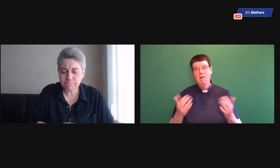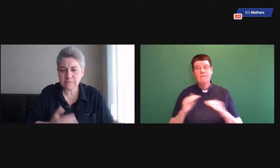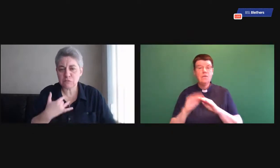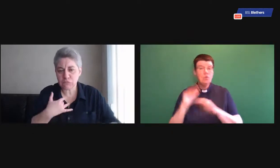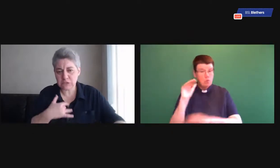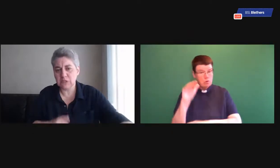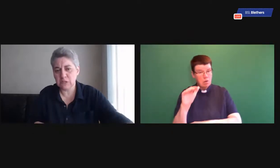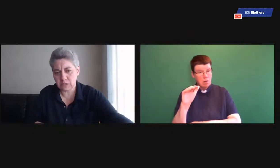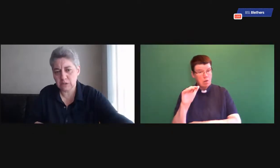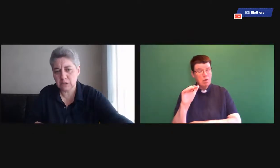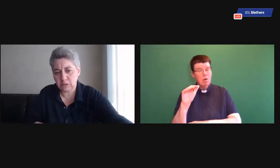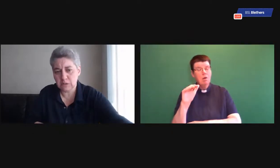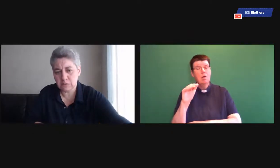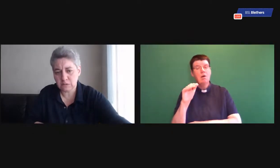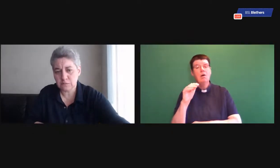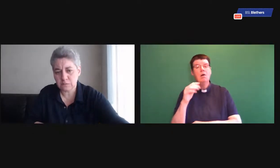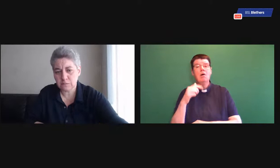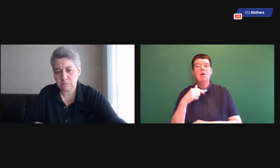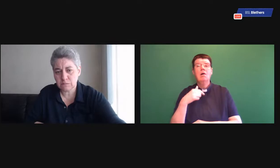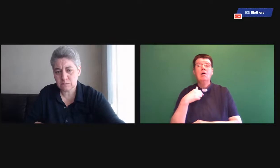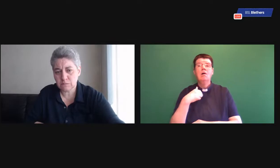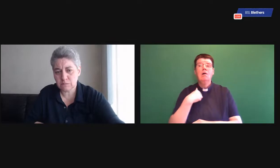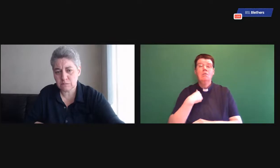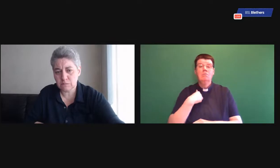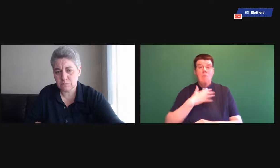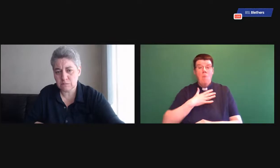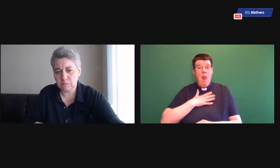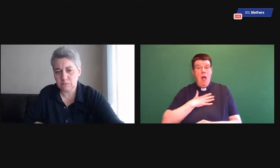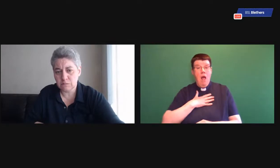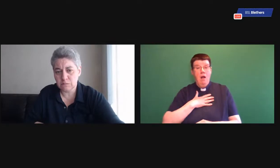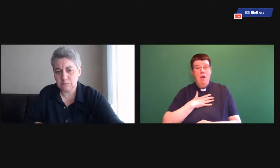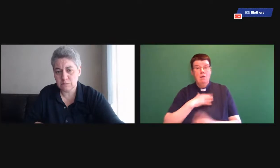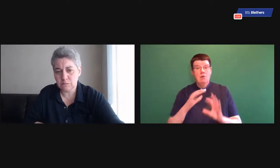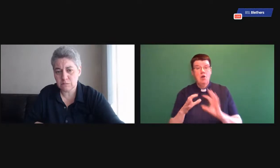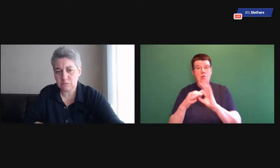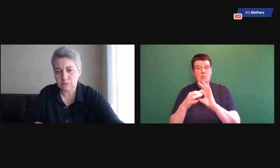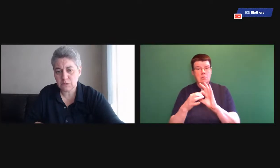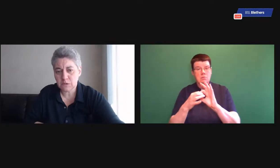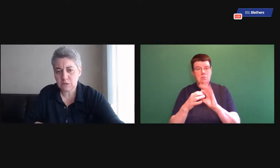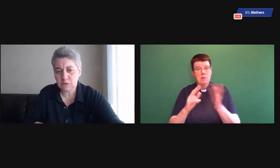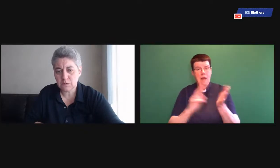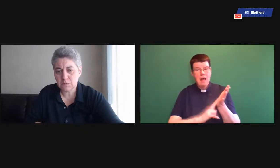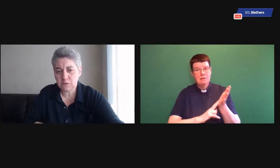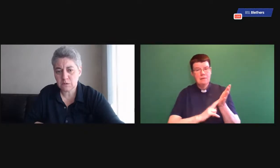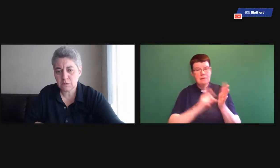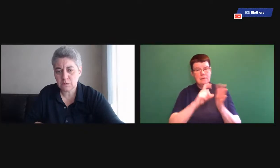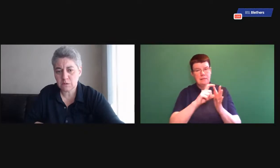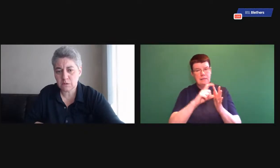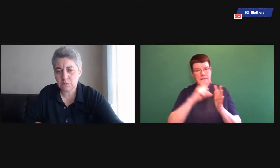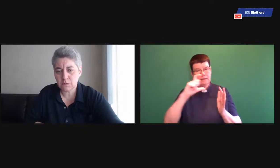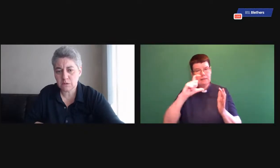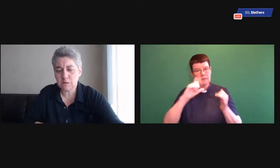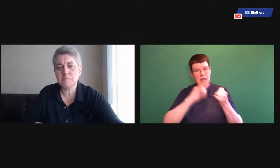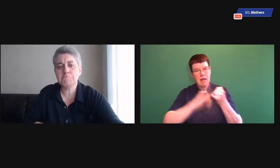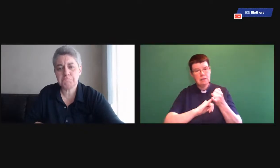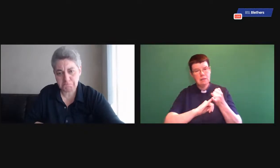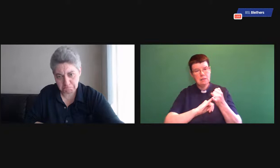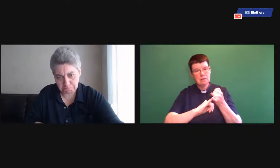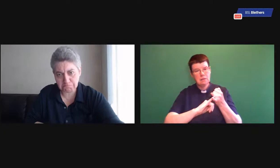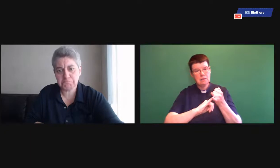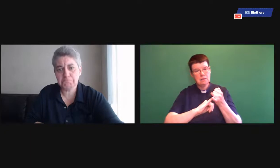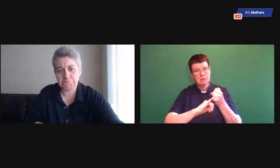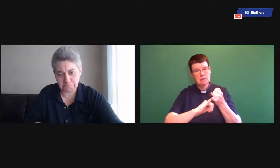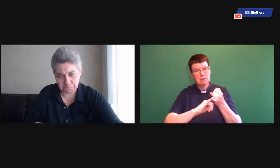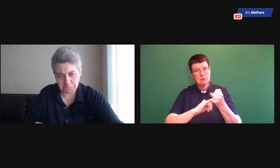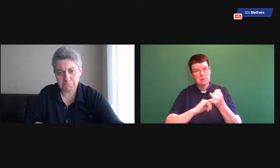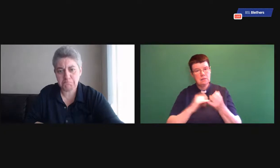ever have before. So it's really difficult to get them all together. I would love it in the future